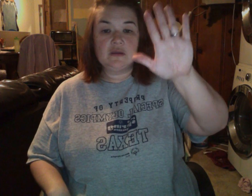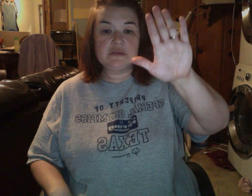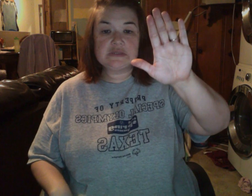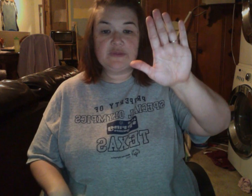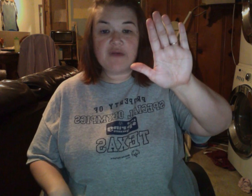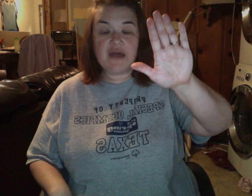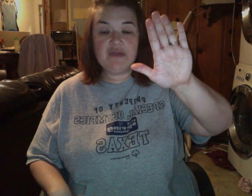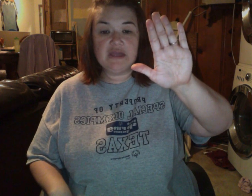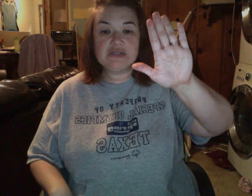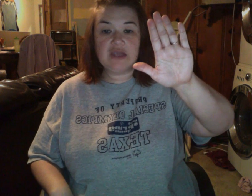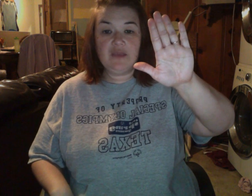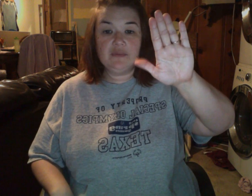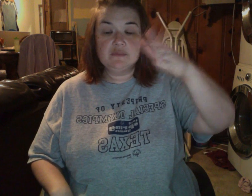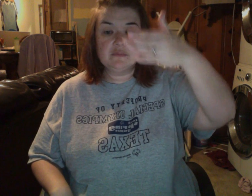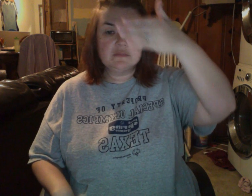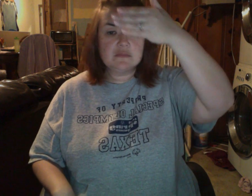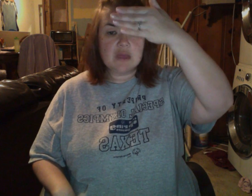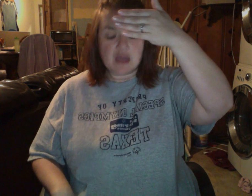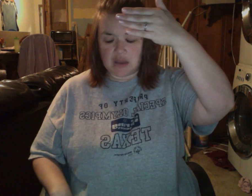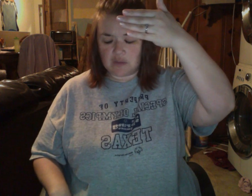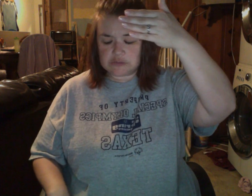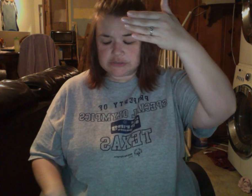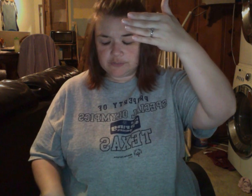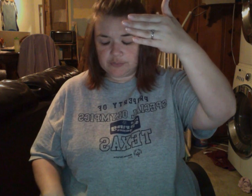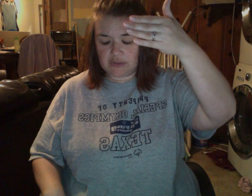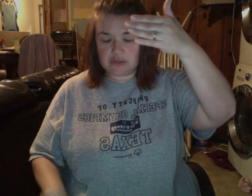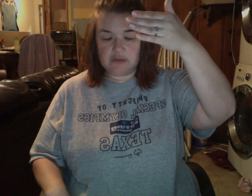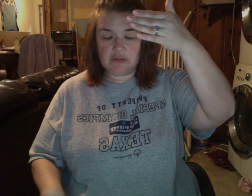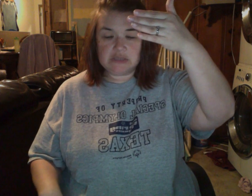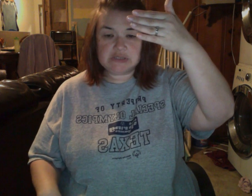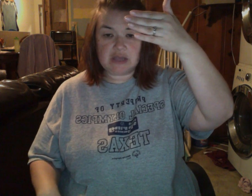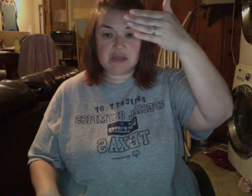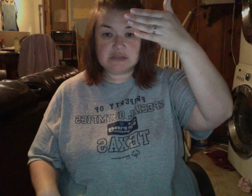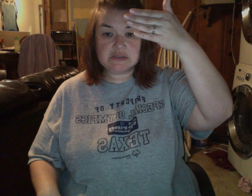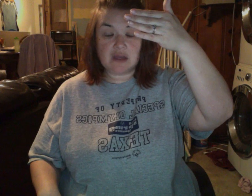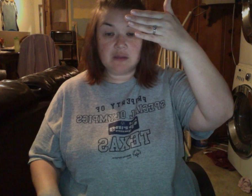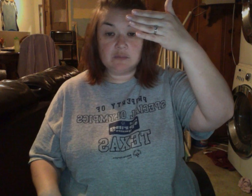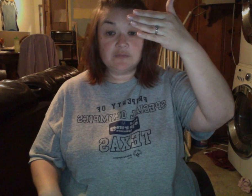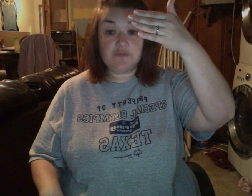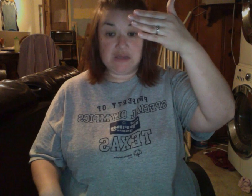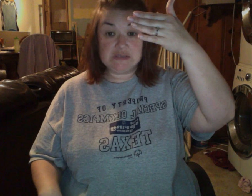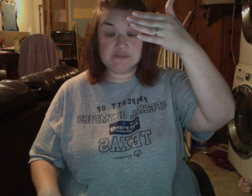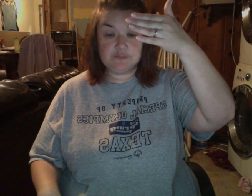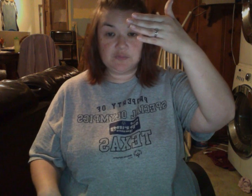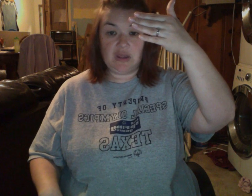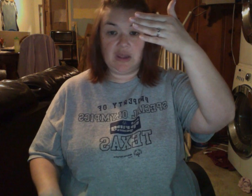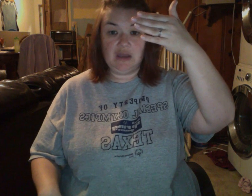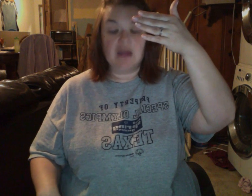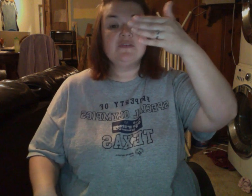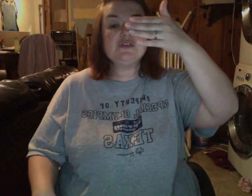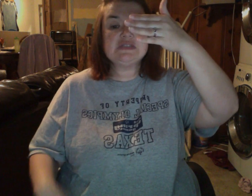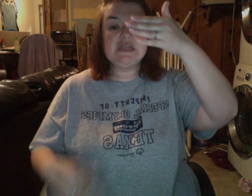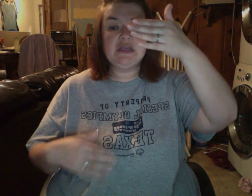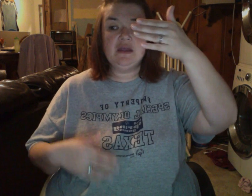It's going to be a 5-hand shape. And I want you to put the location as face. Okay, now if you see